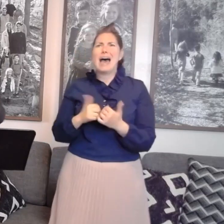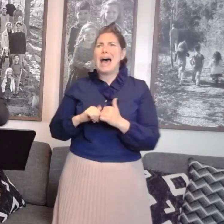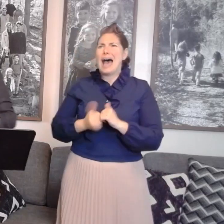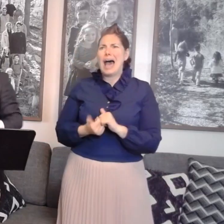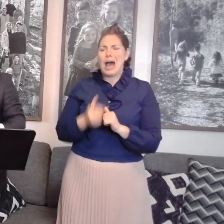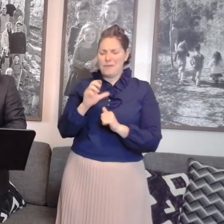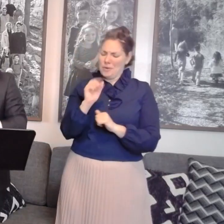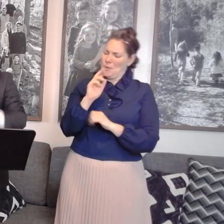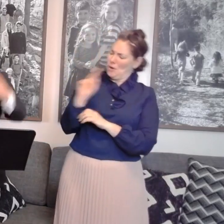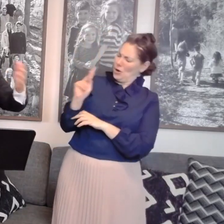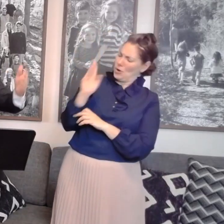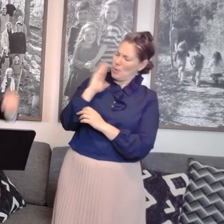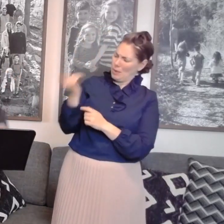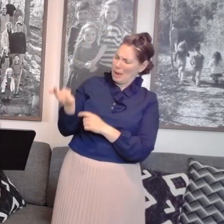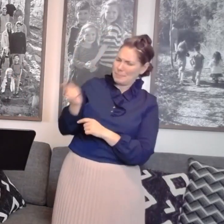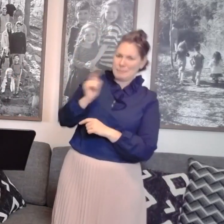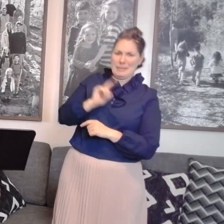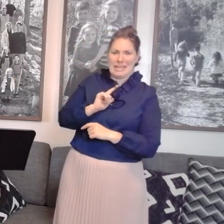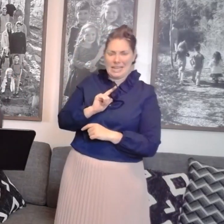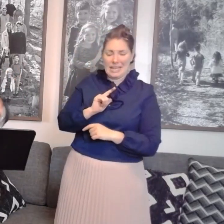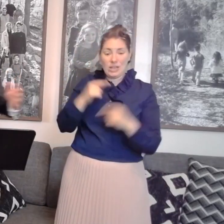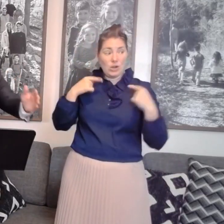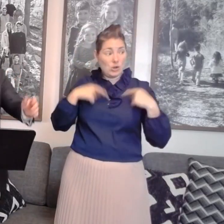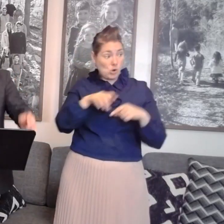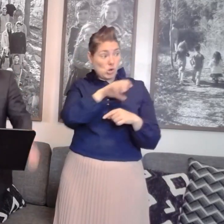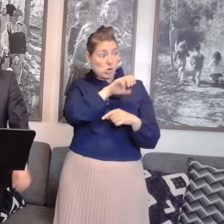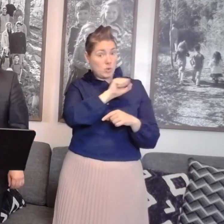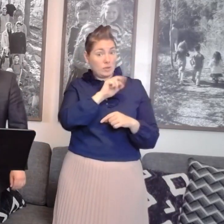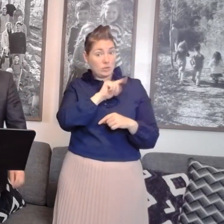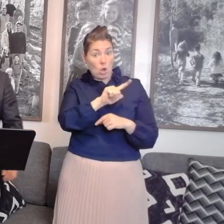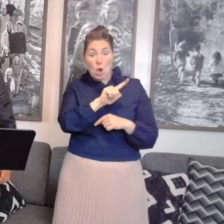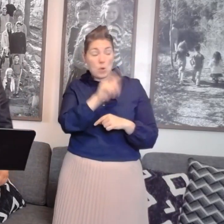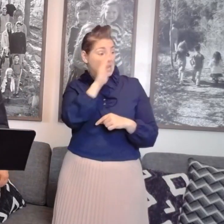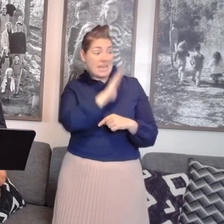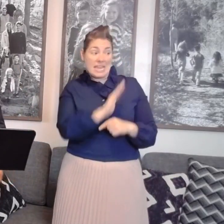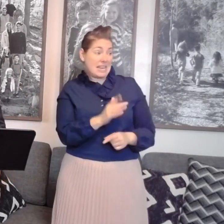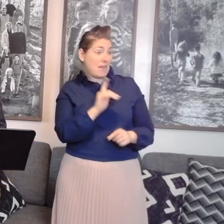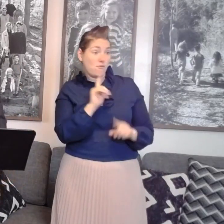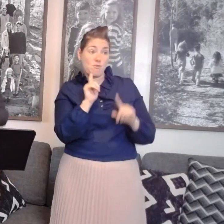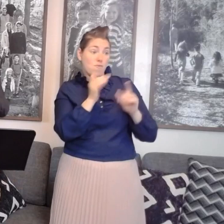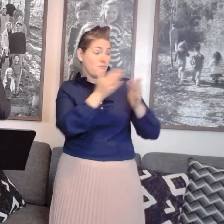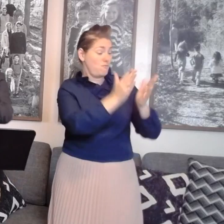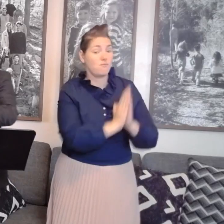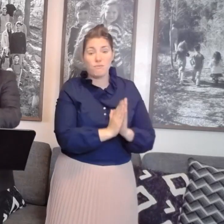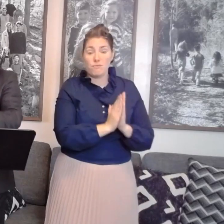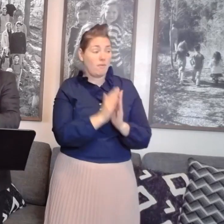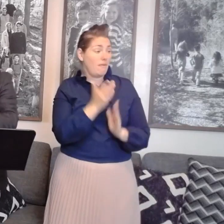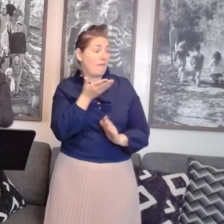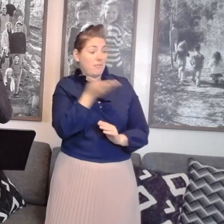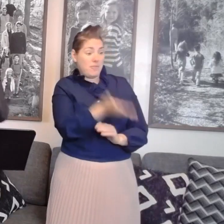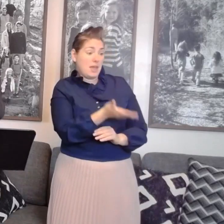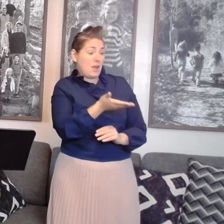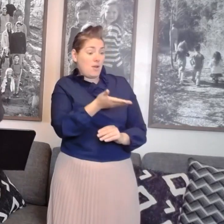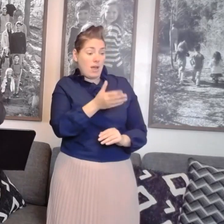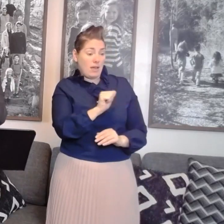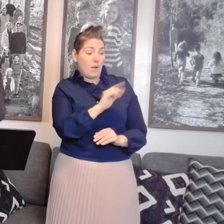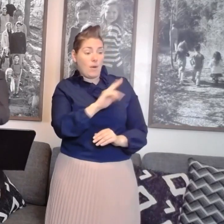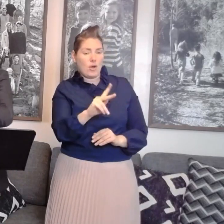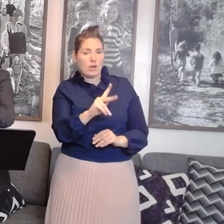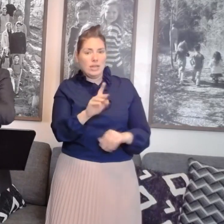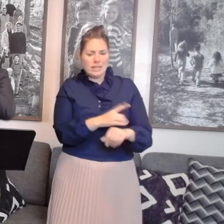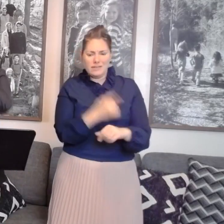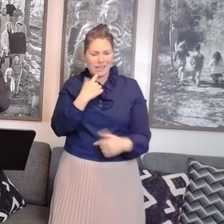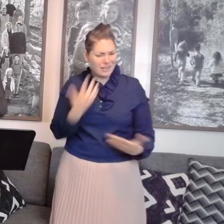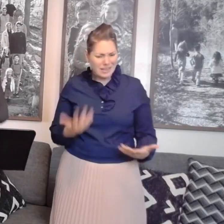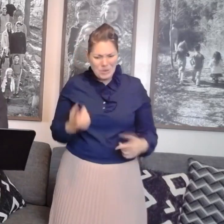come to me? In Saul's reign, he never inquired at the Ark of God. And David said, we can't have